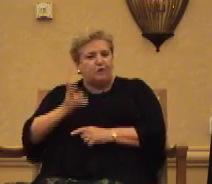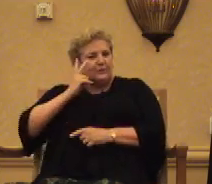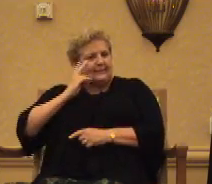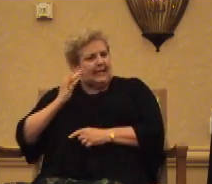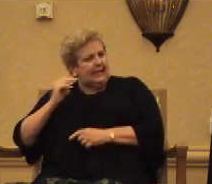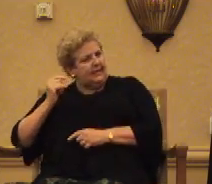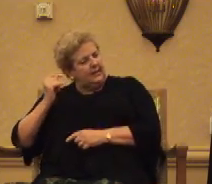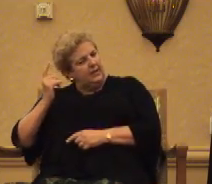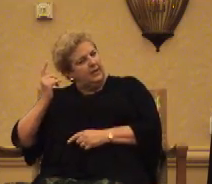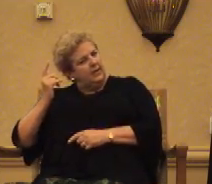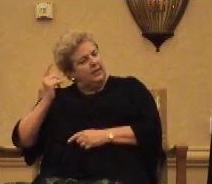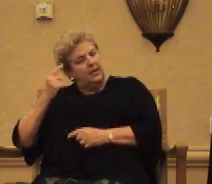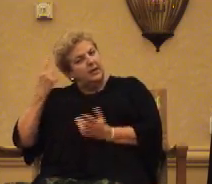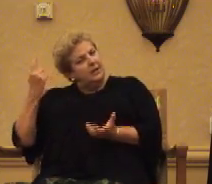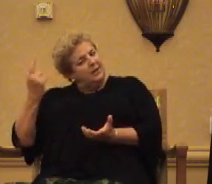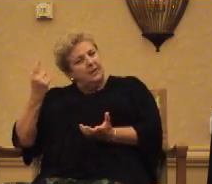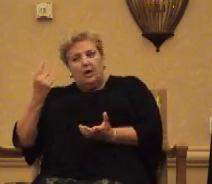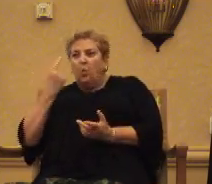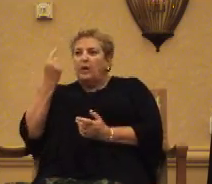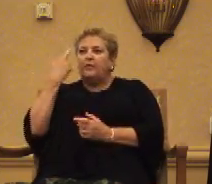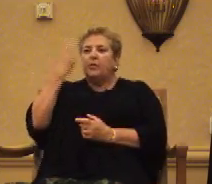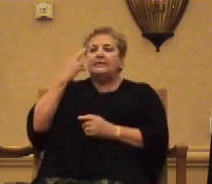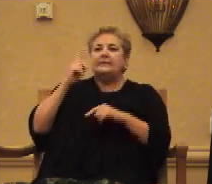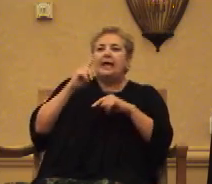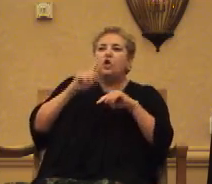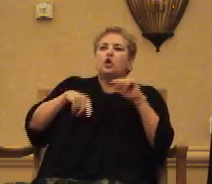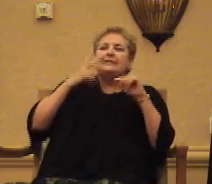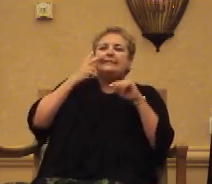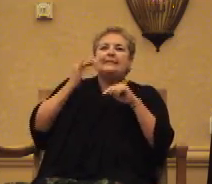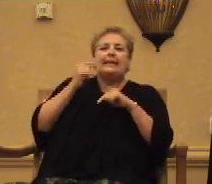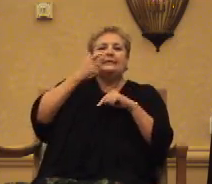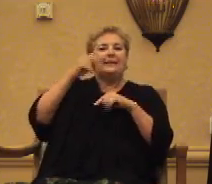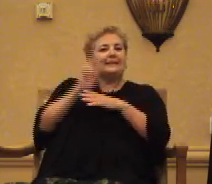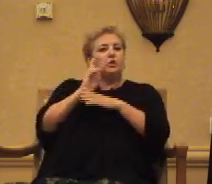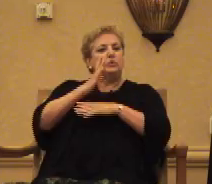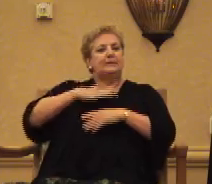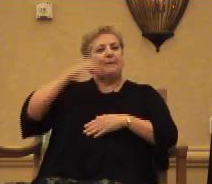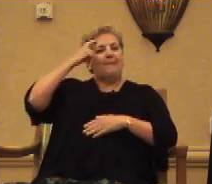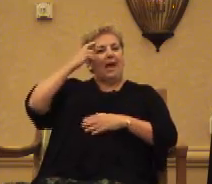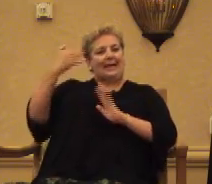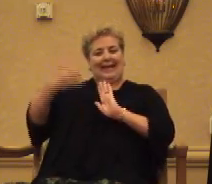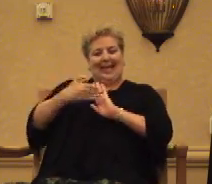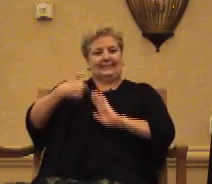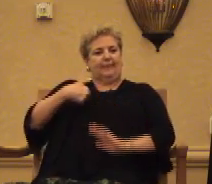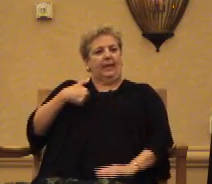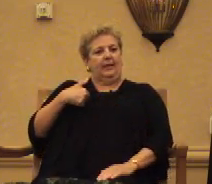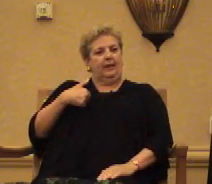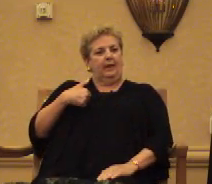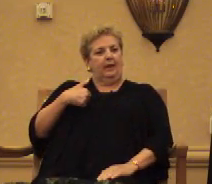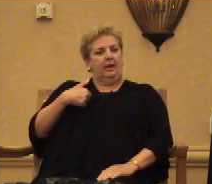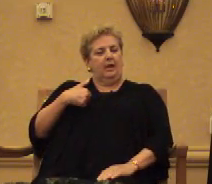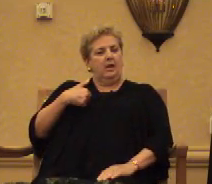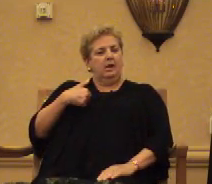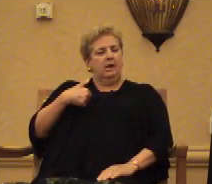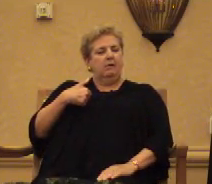reasons I couldn't see it is that it uses my own mind against me. And I don't know that it's doing that. In all my powers